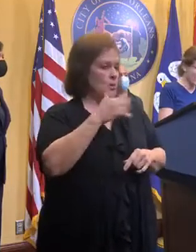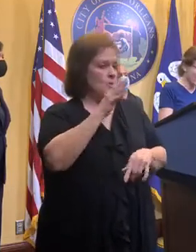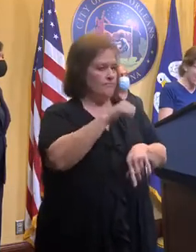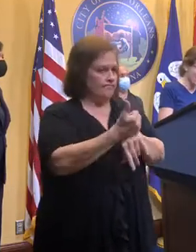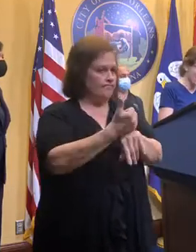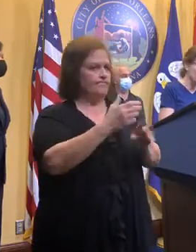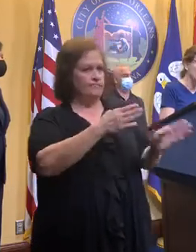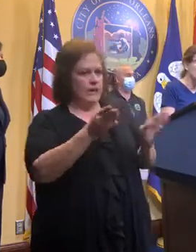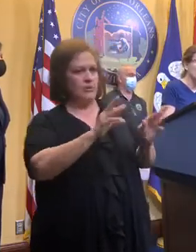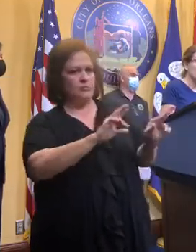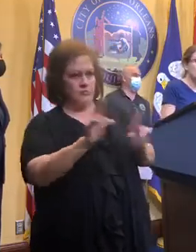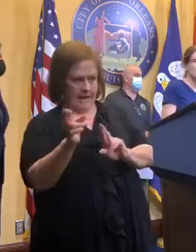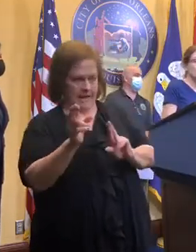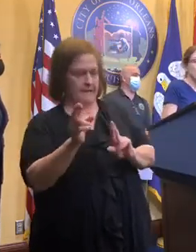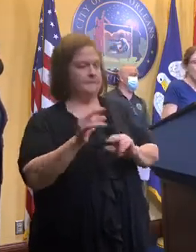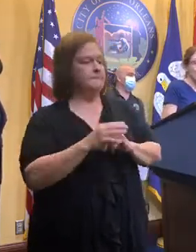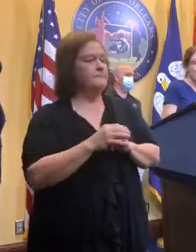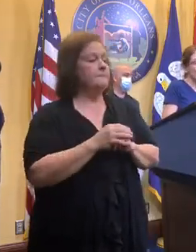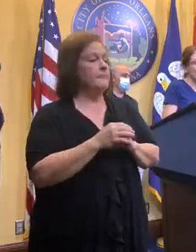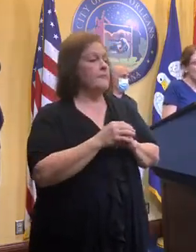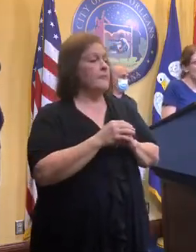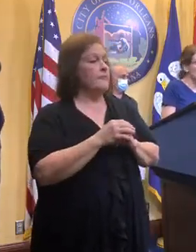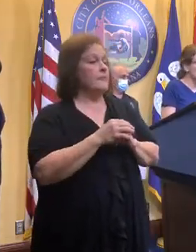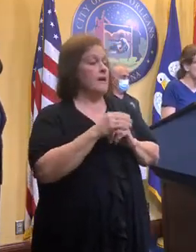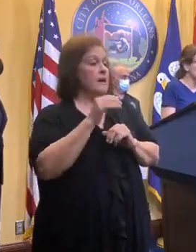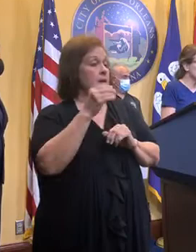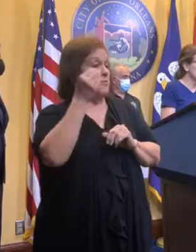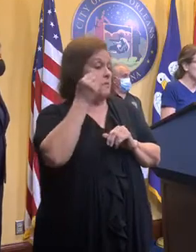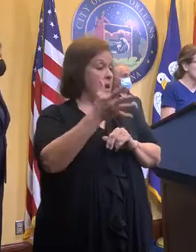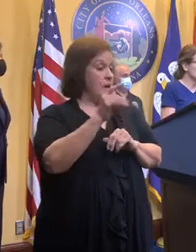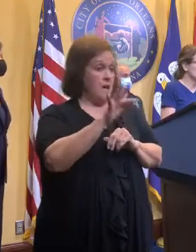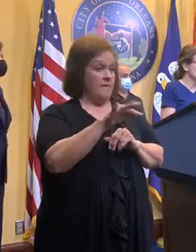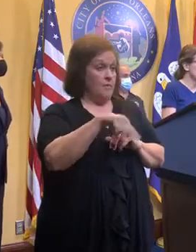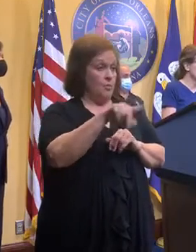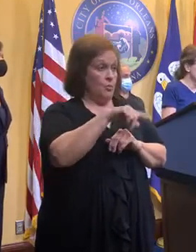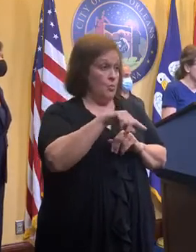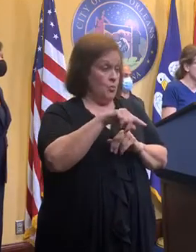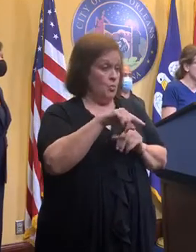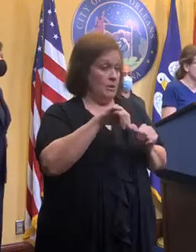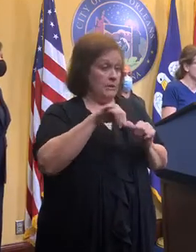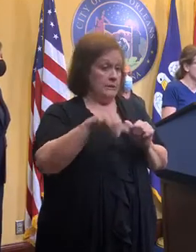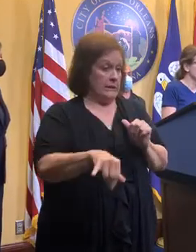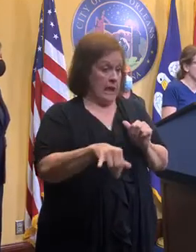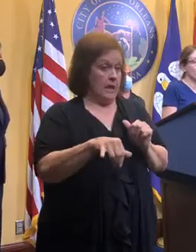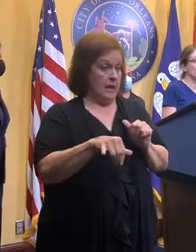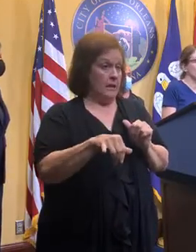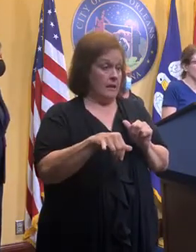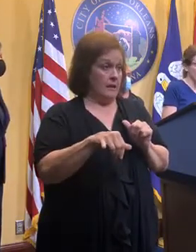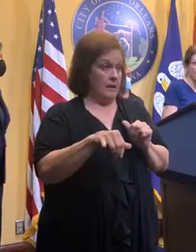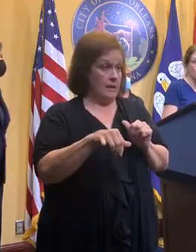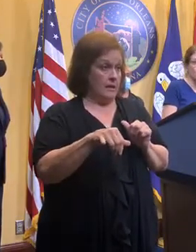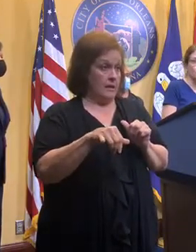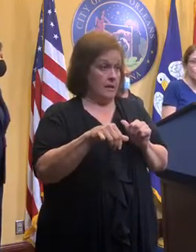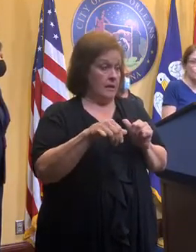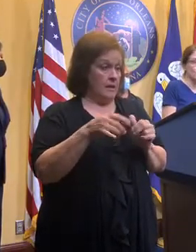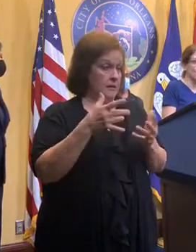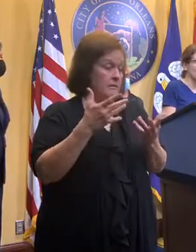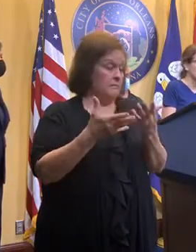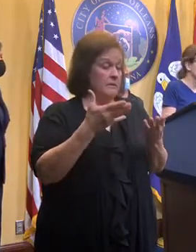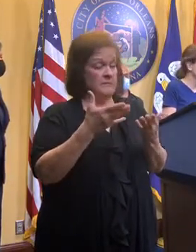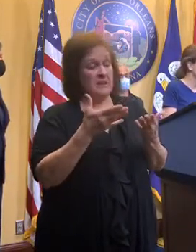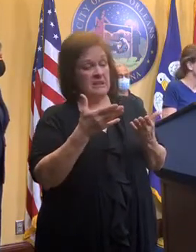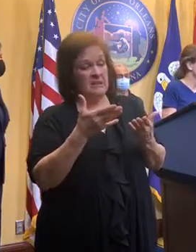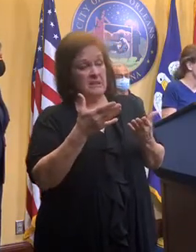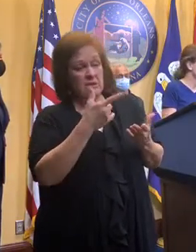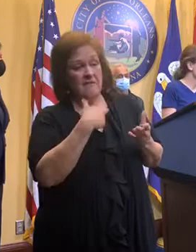so we'll be ready to go. And just a reminder, if you are sheltering with folks outside of your household, maybe you've